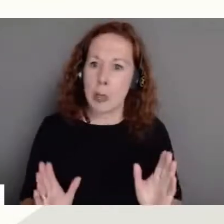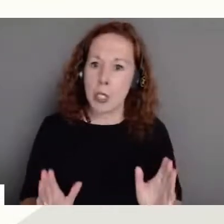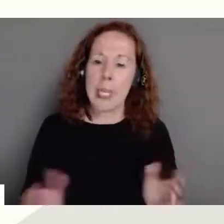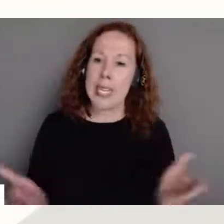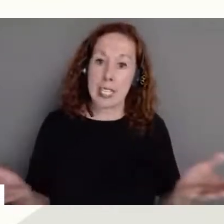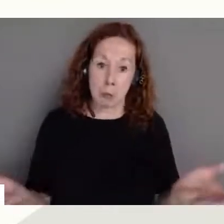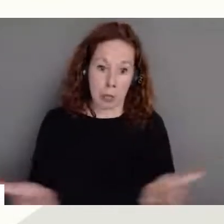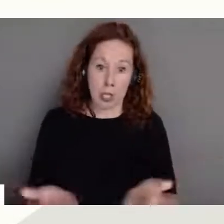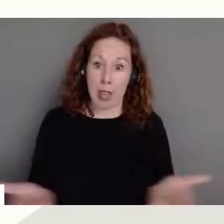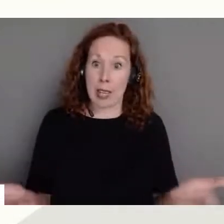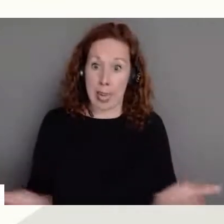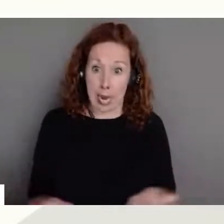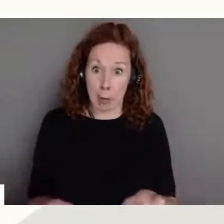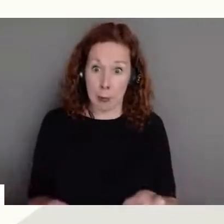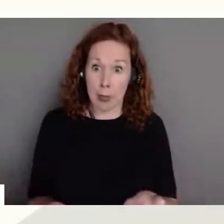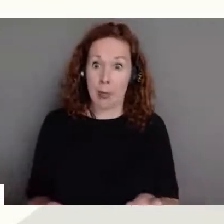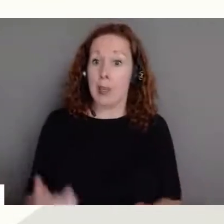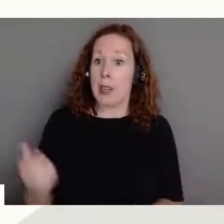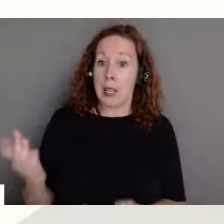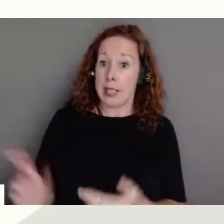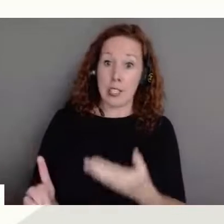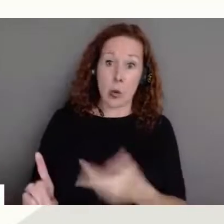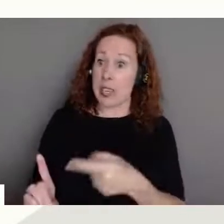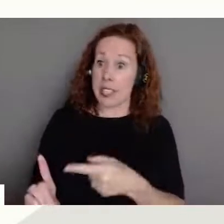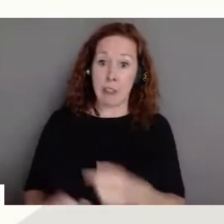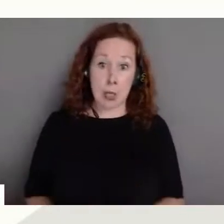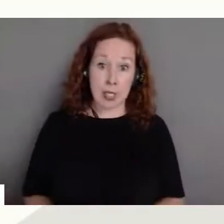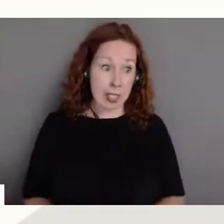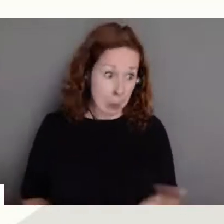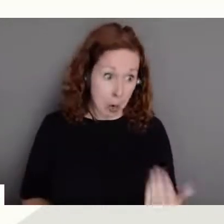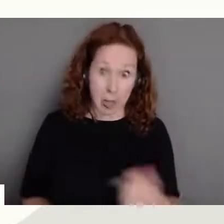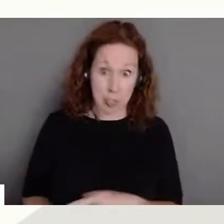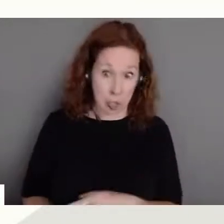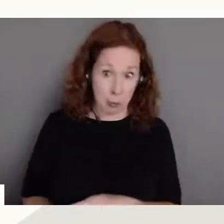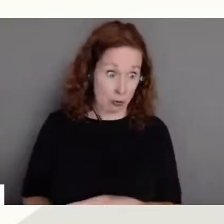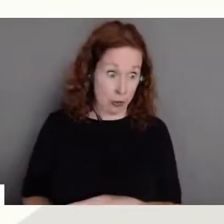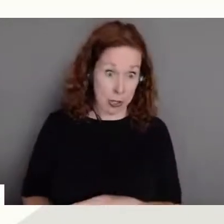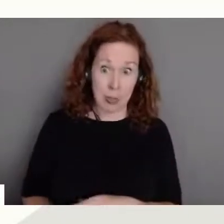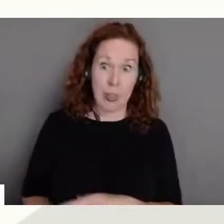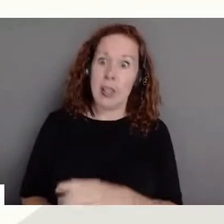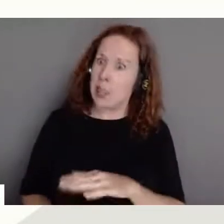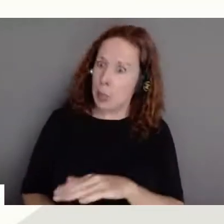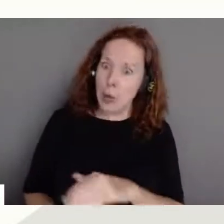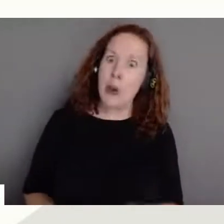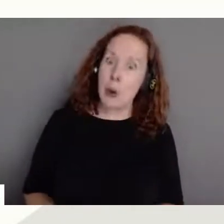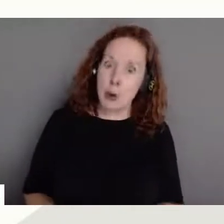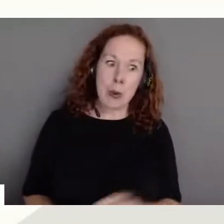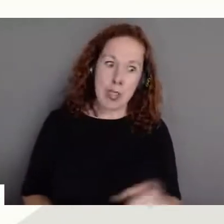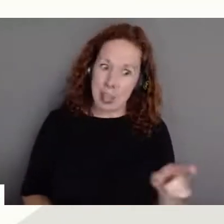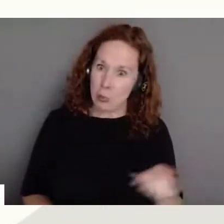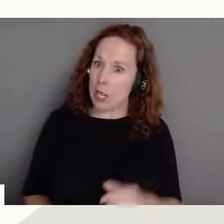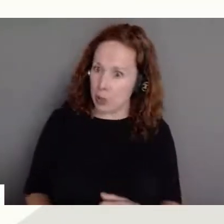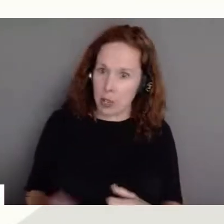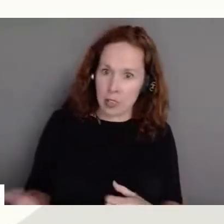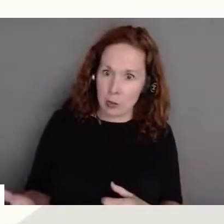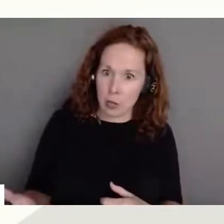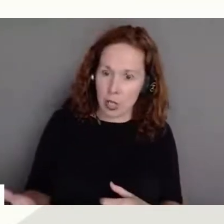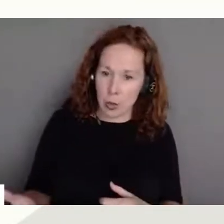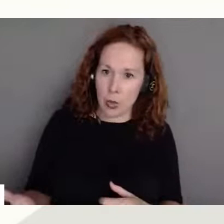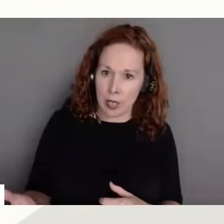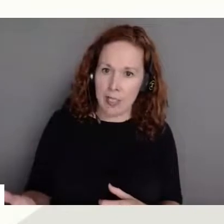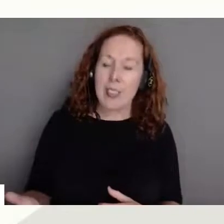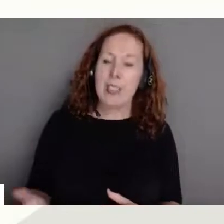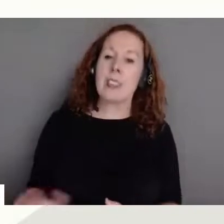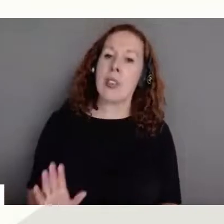great opportunity. Let's bridge that gap. Let's go mhm, to that deaf person and come on, I'll interpret for you. They want to know what you thought of yeah, the